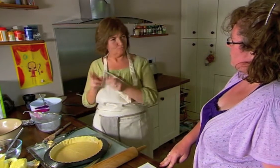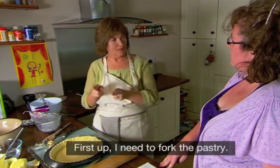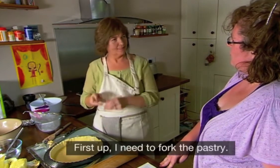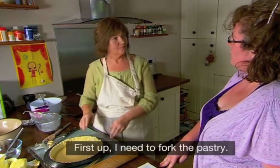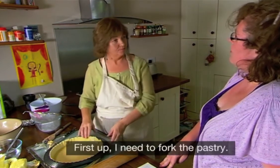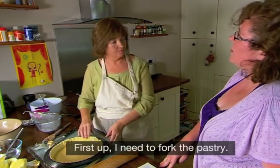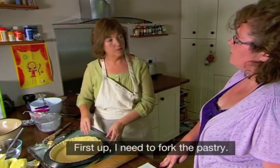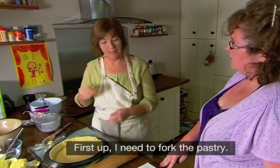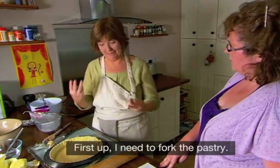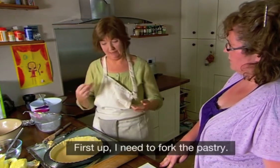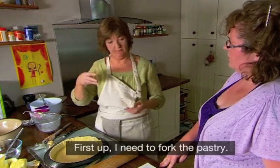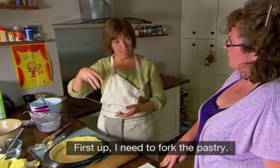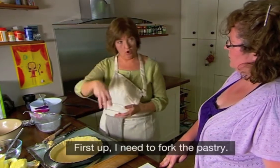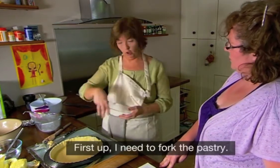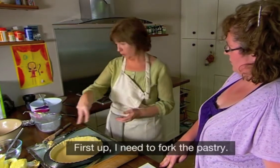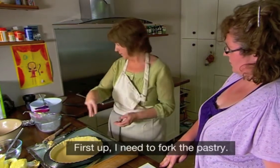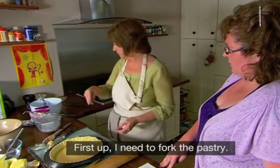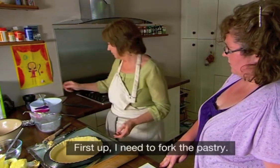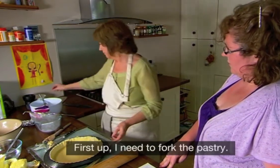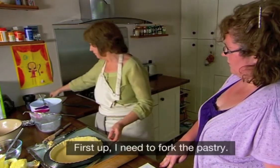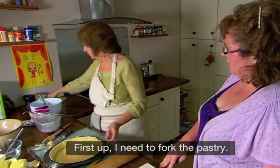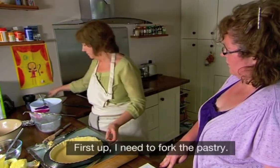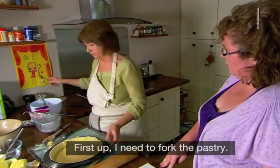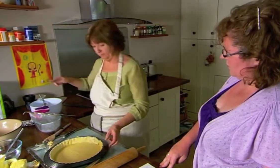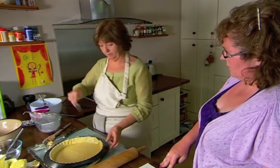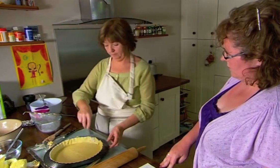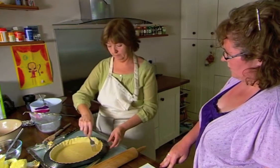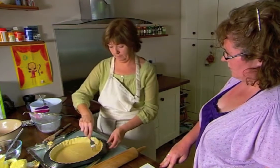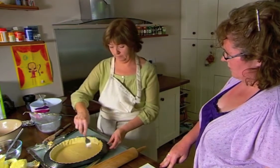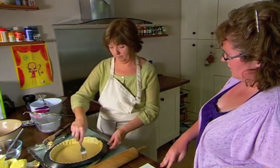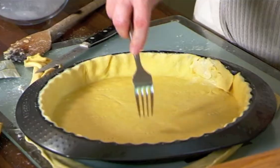First up, I need to fork the pastry.